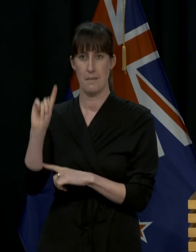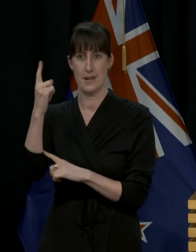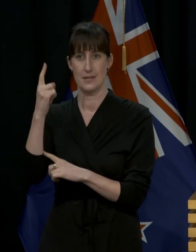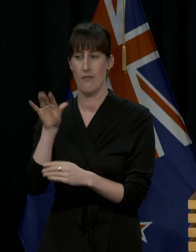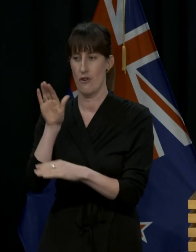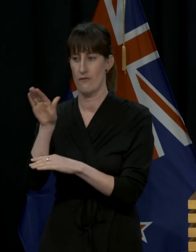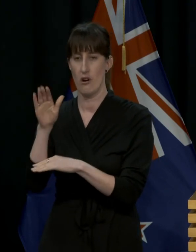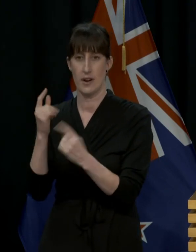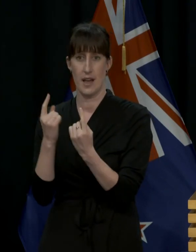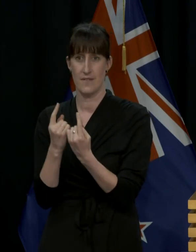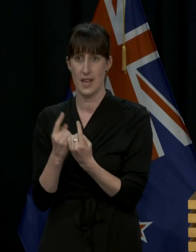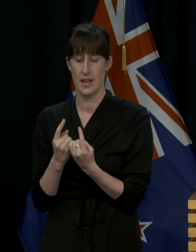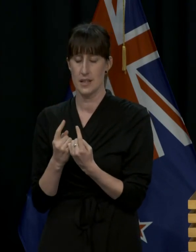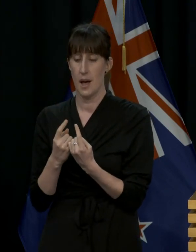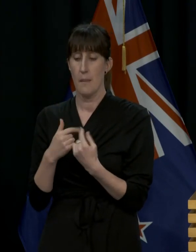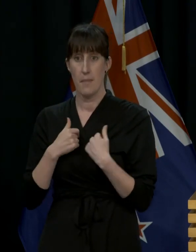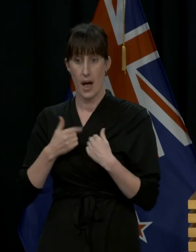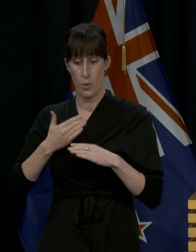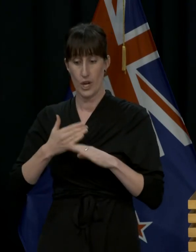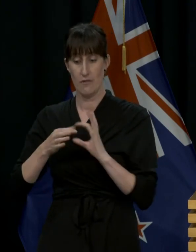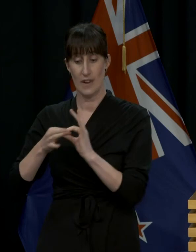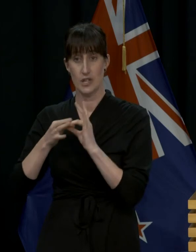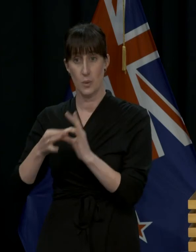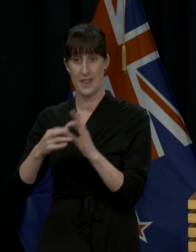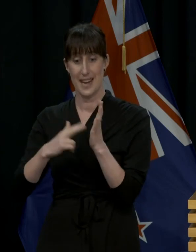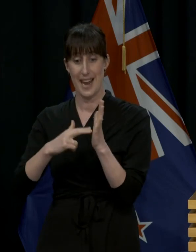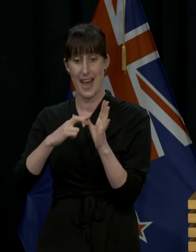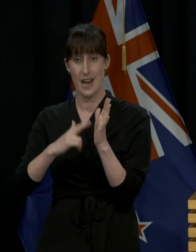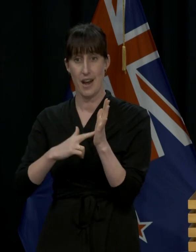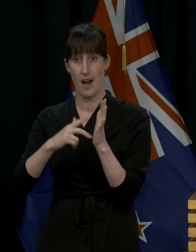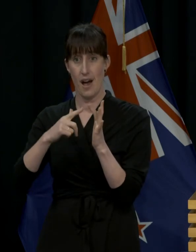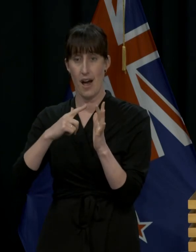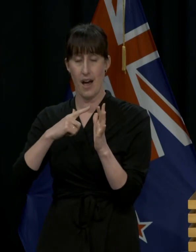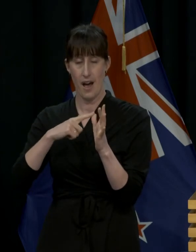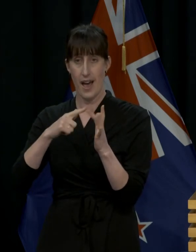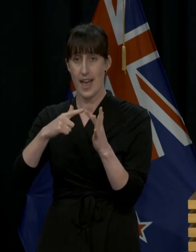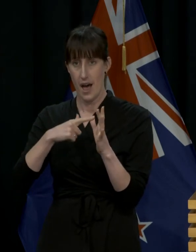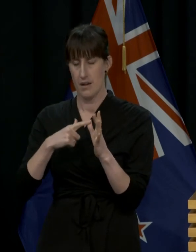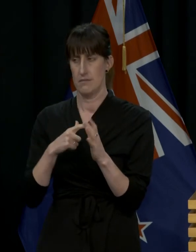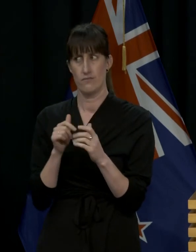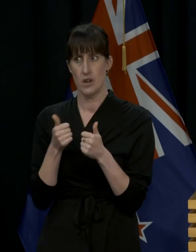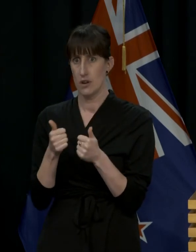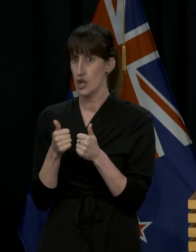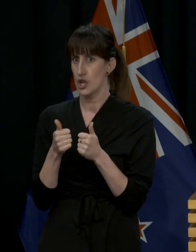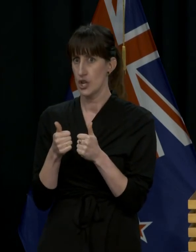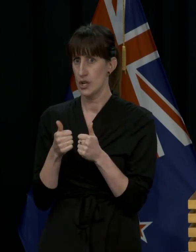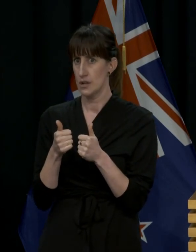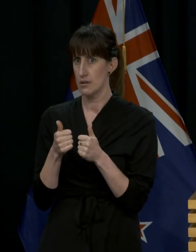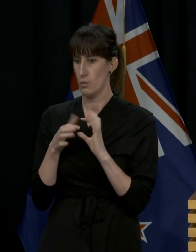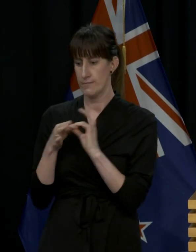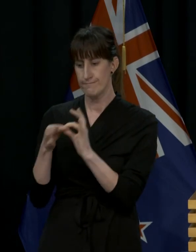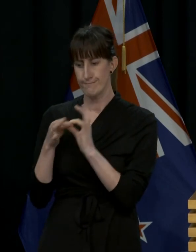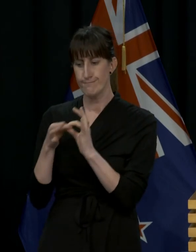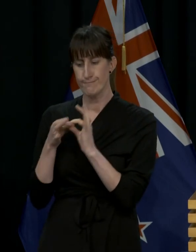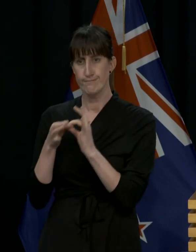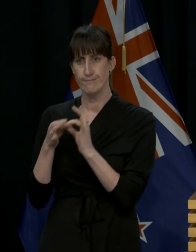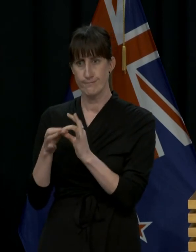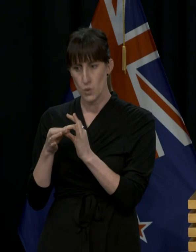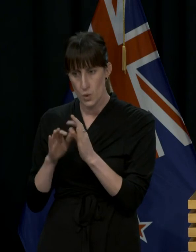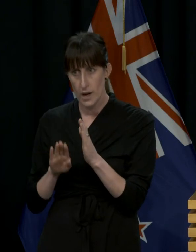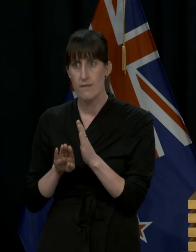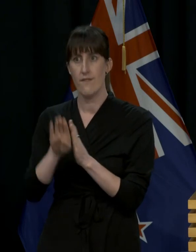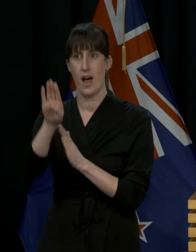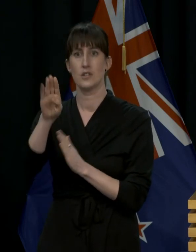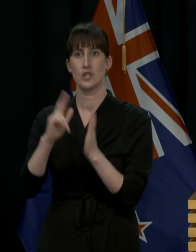excellent working relationship with Nanaia, and I know that we will work incredibly closely and well together to advance New Zealand's